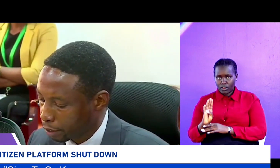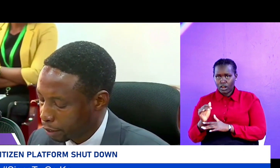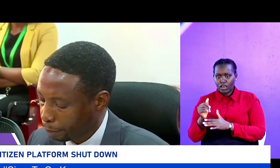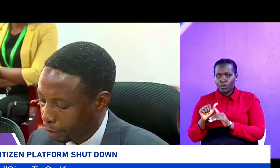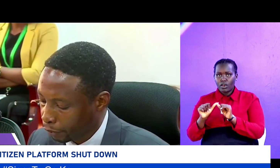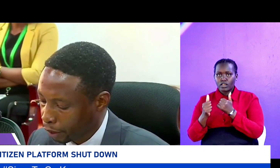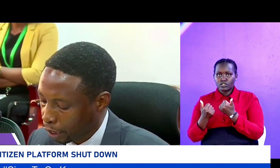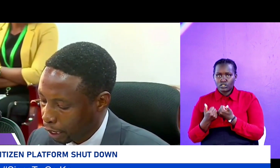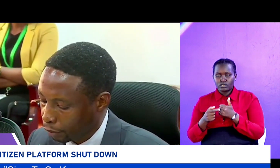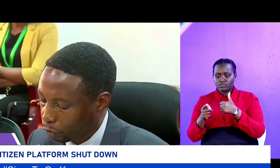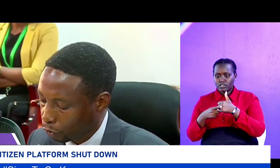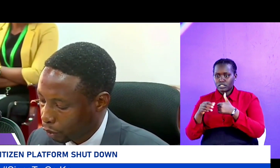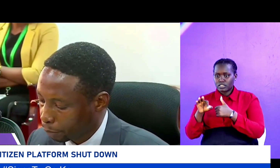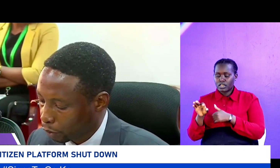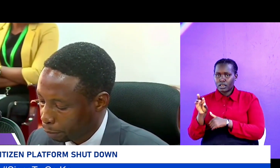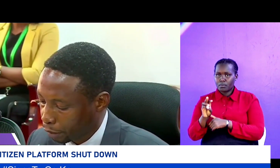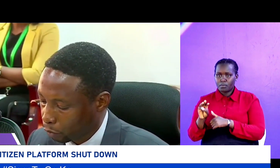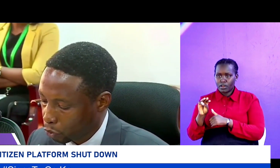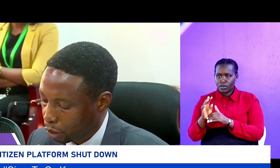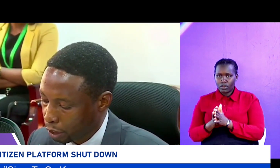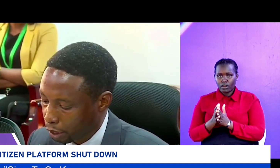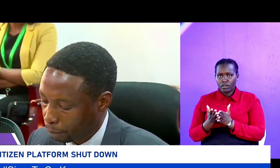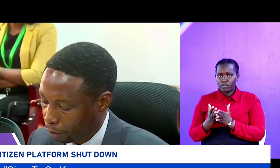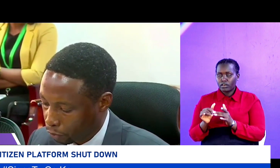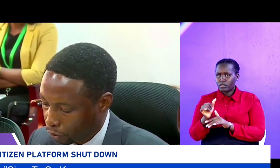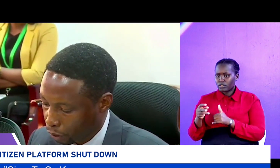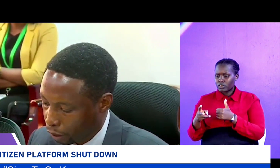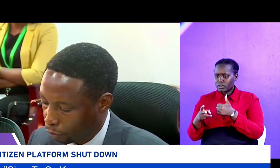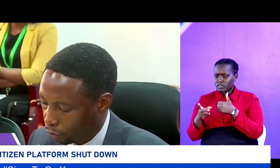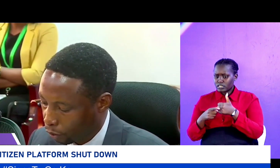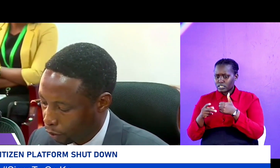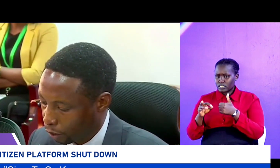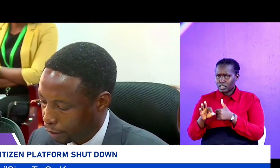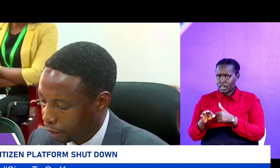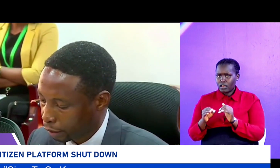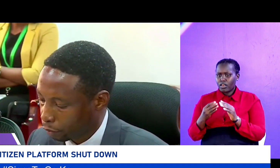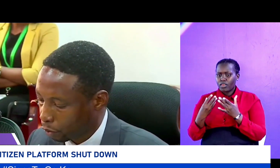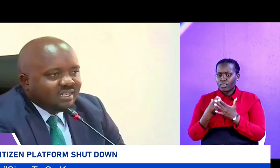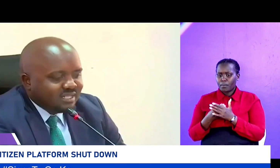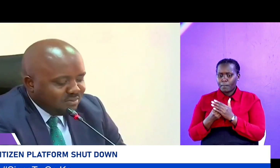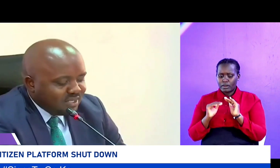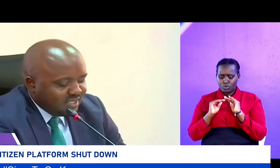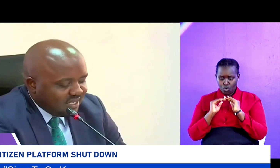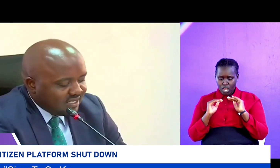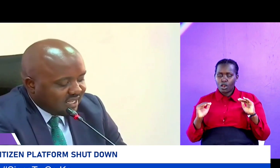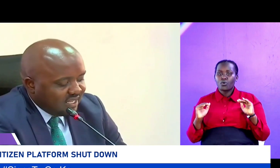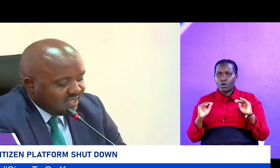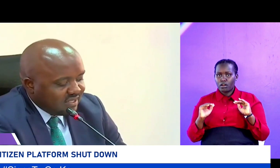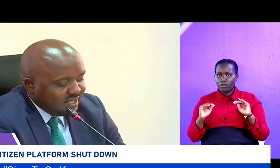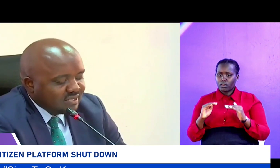63 million, and Gold Rock Capital Limited, also 63. The money was in exact equal. Let's be sincere as Kenyans.